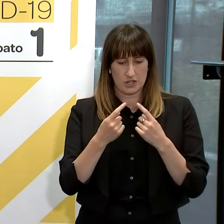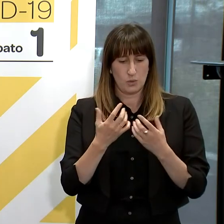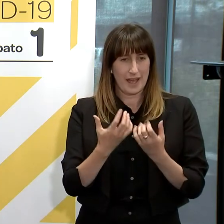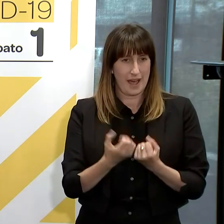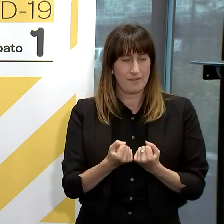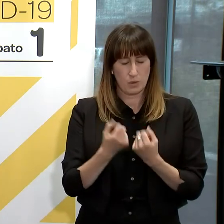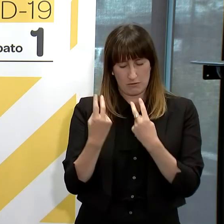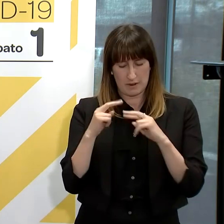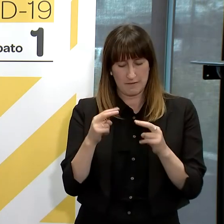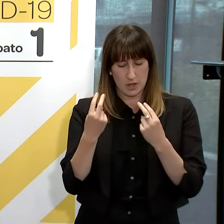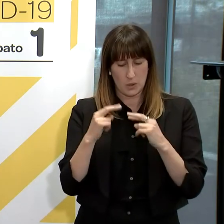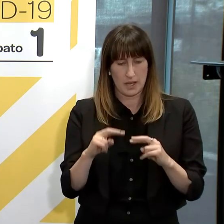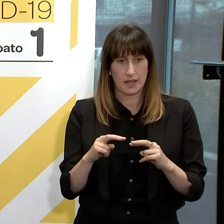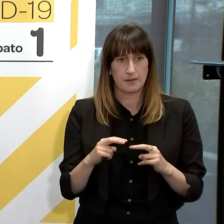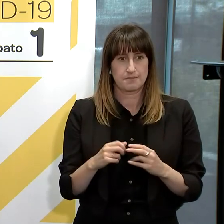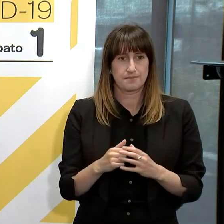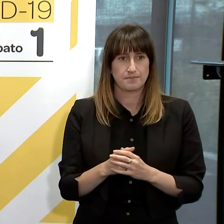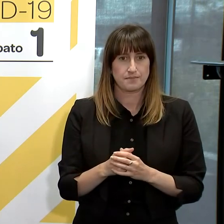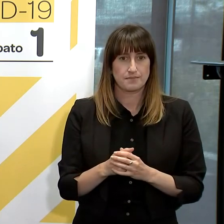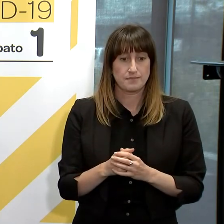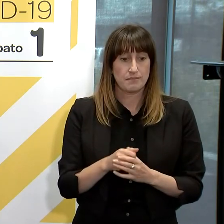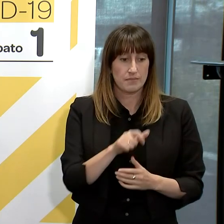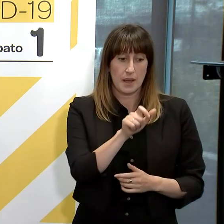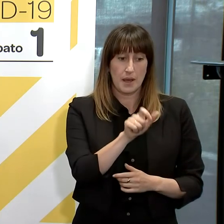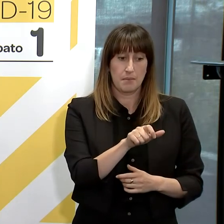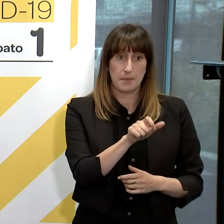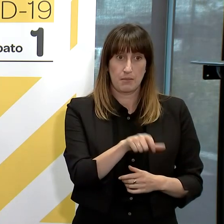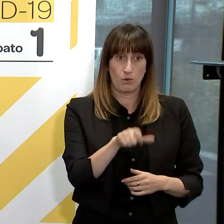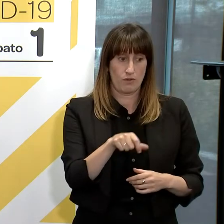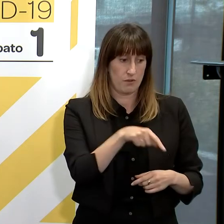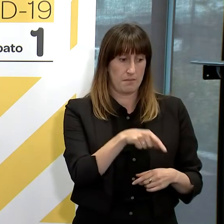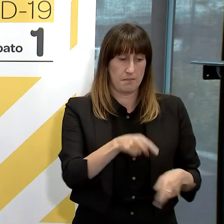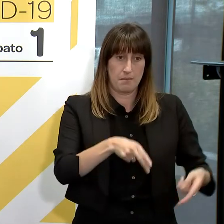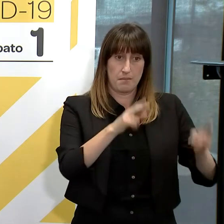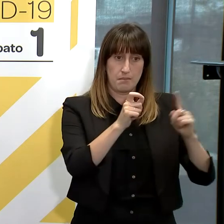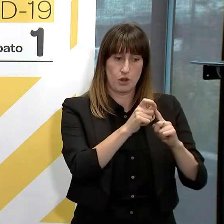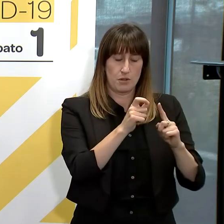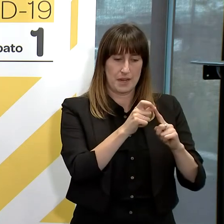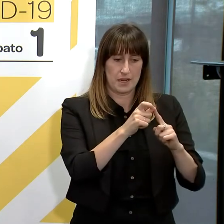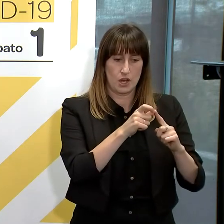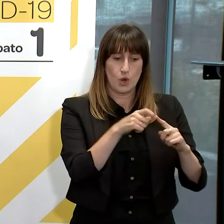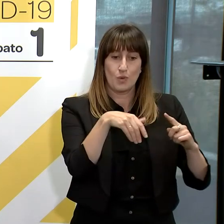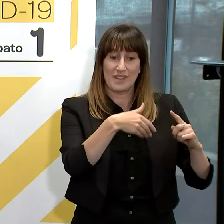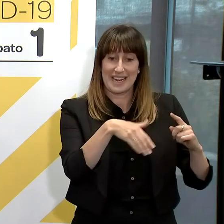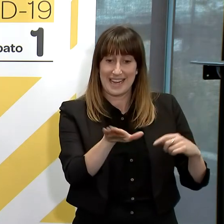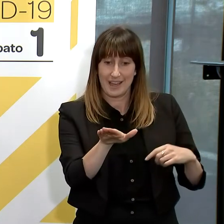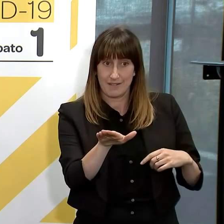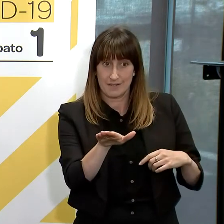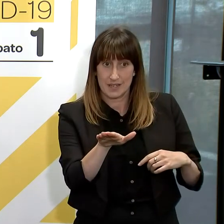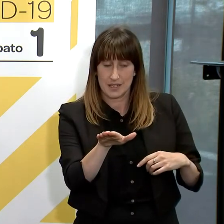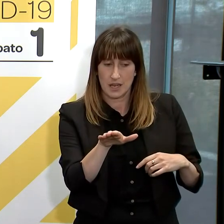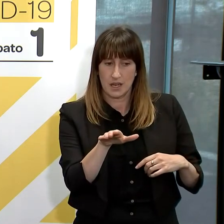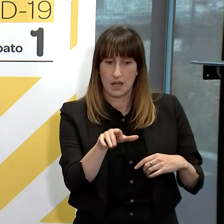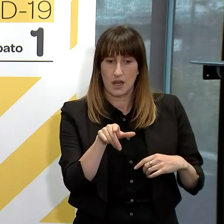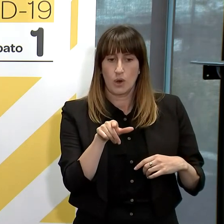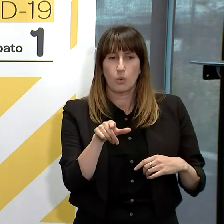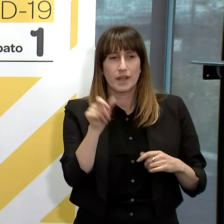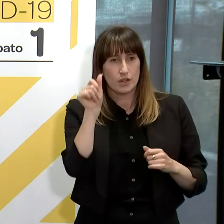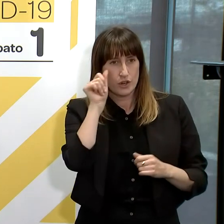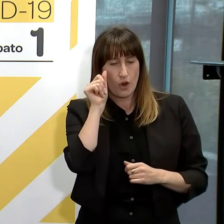from the numbers who have been released from the Pullman since the first incidents we became aware